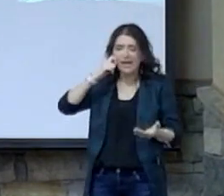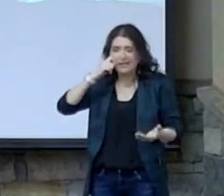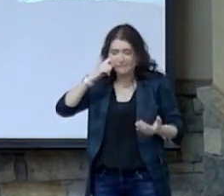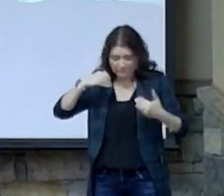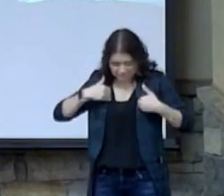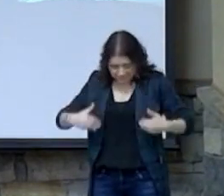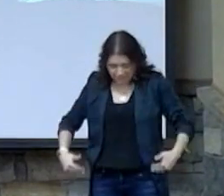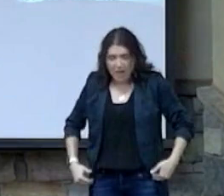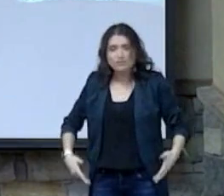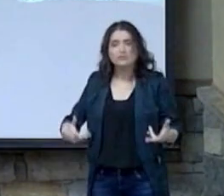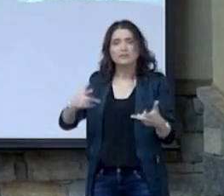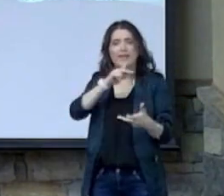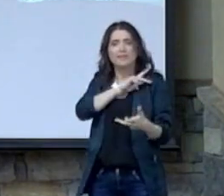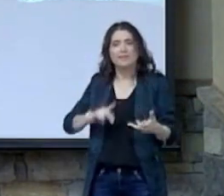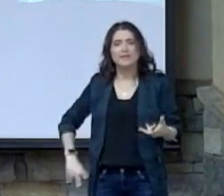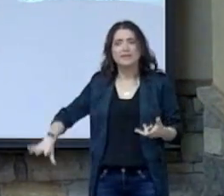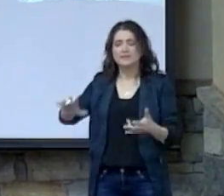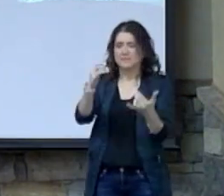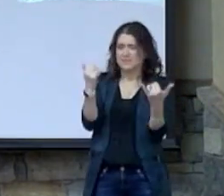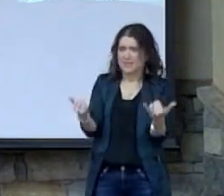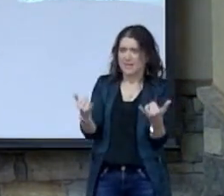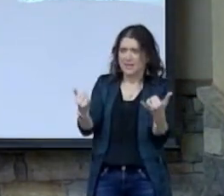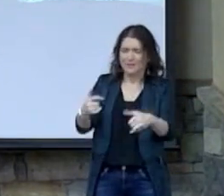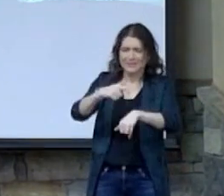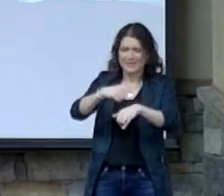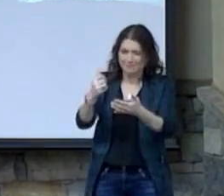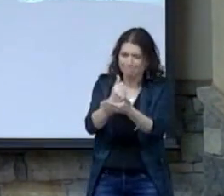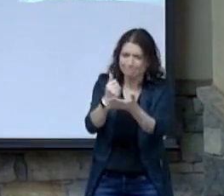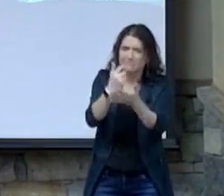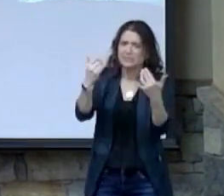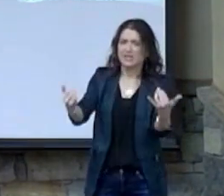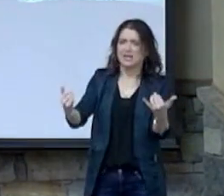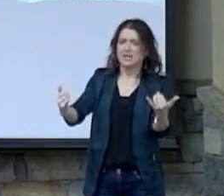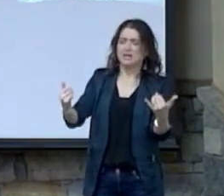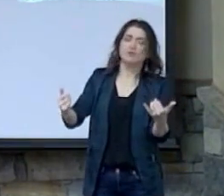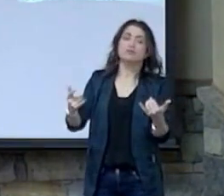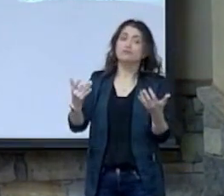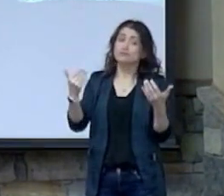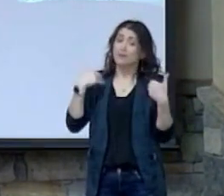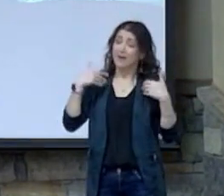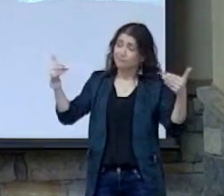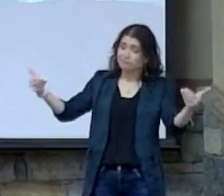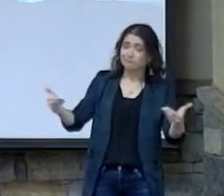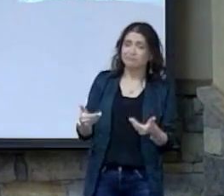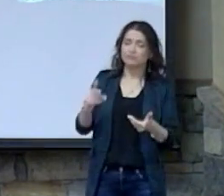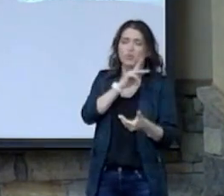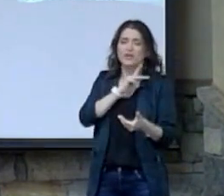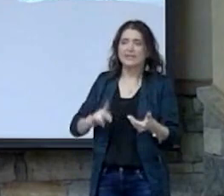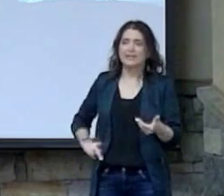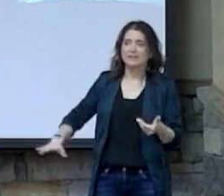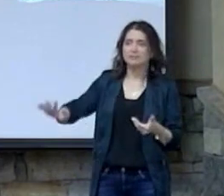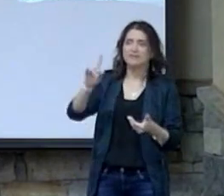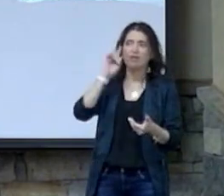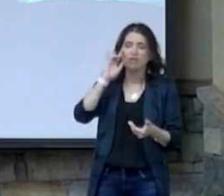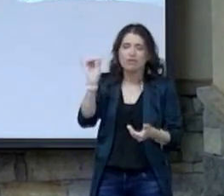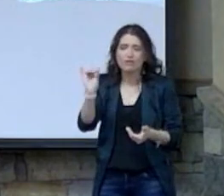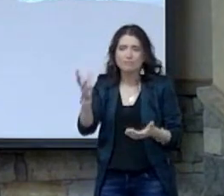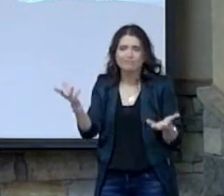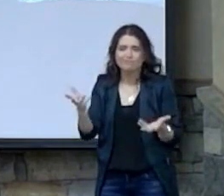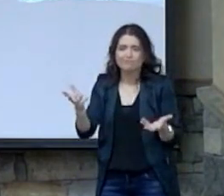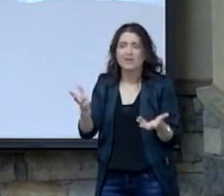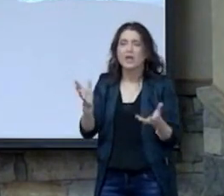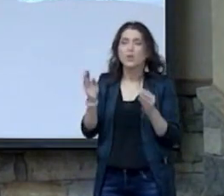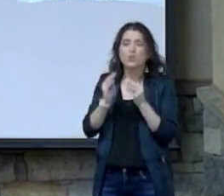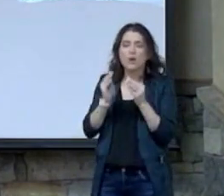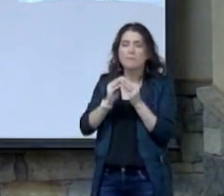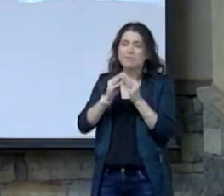is now. The time is now. But now let me introduce you to what kingdom living looks like. Because you see, it's going to be more radical. It's going to